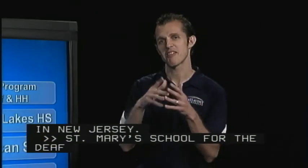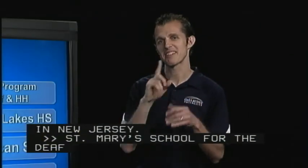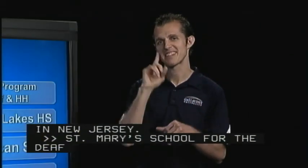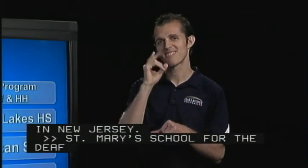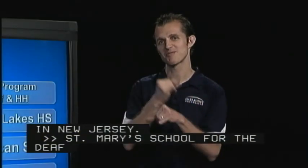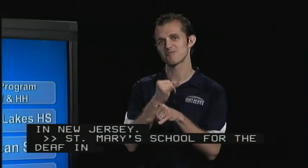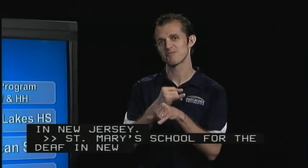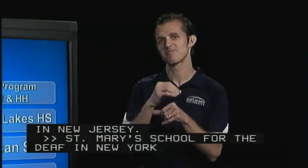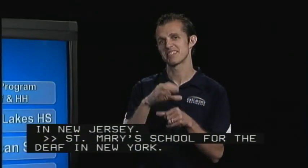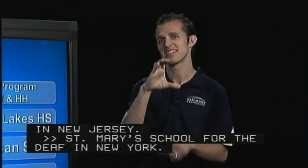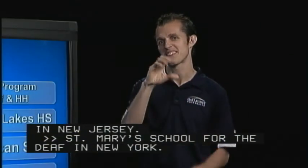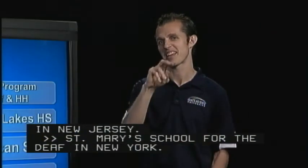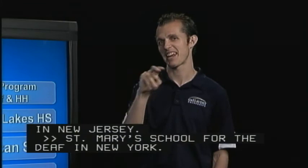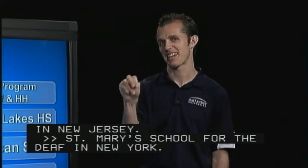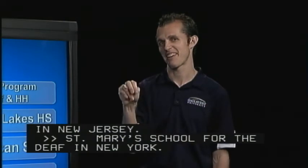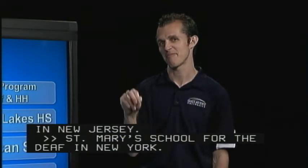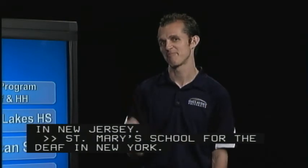American School for the Deaf in Connecticut.